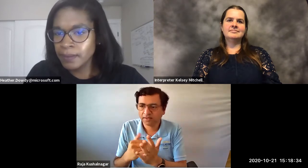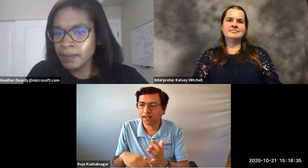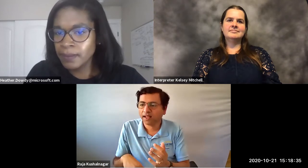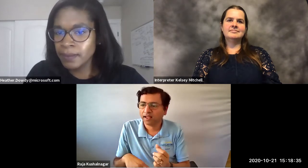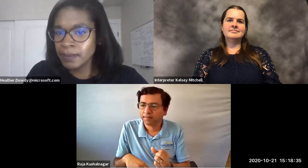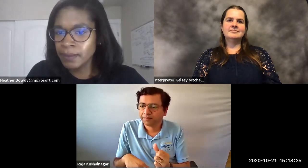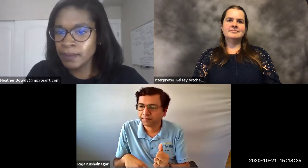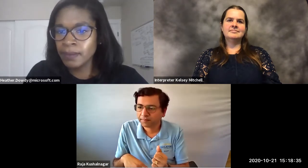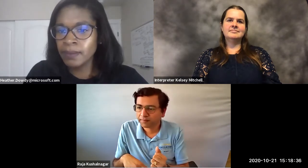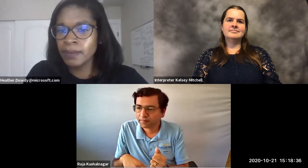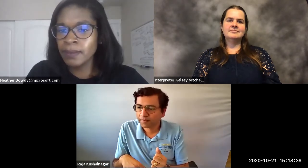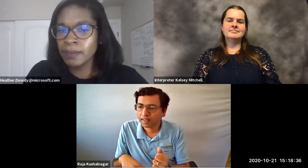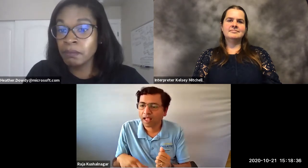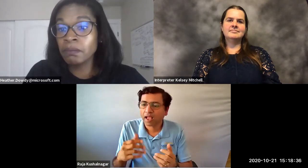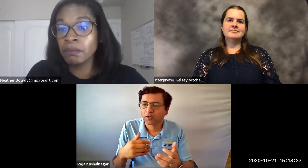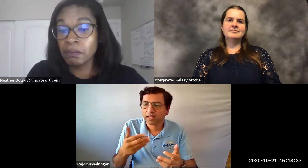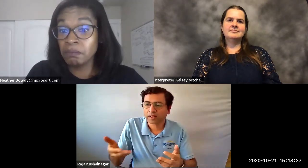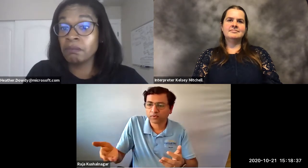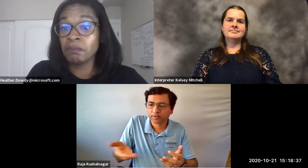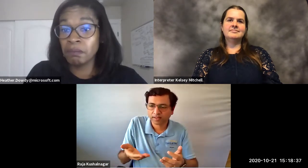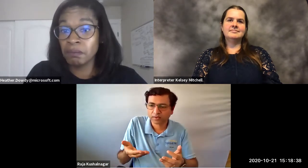which we have shared in the chat box.